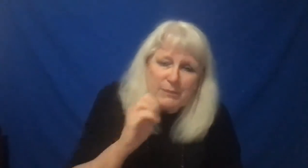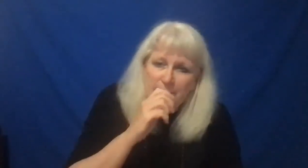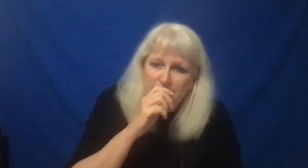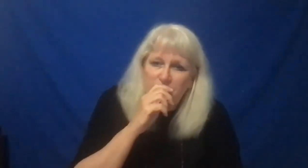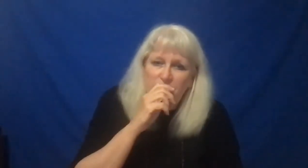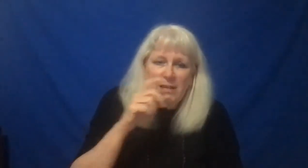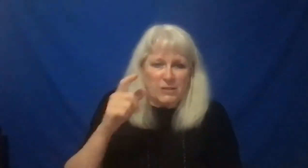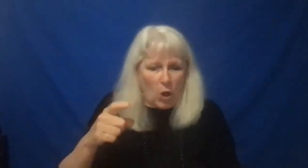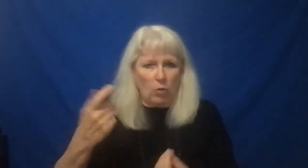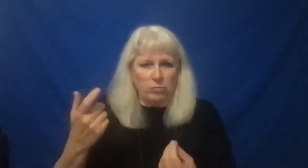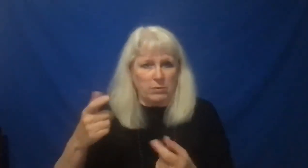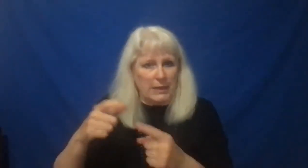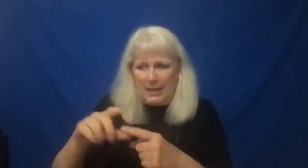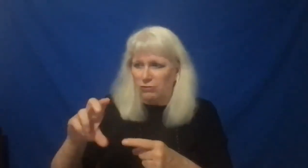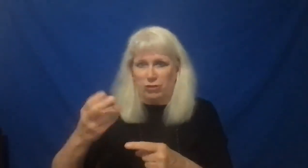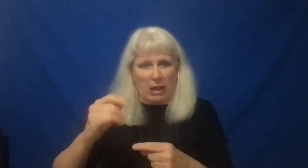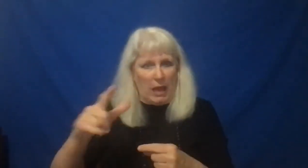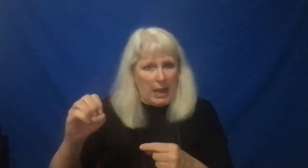thoroughfare in Chile, and there I saw the sign saying